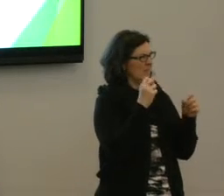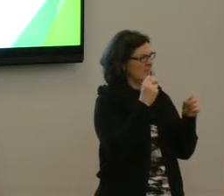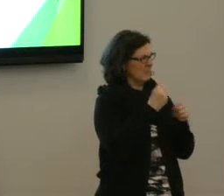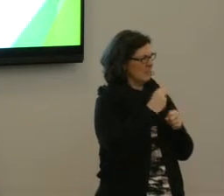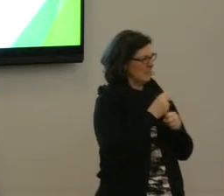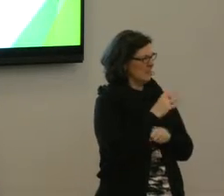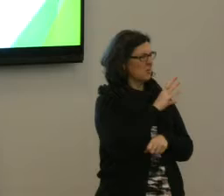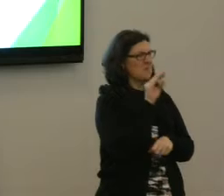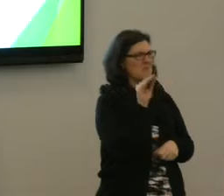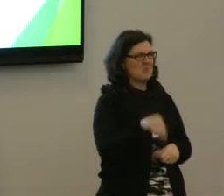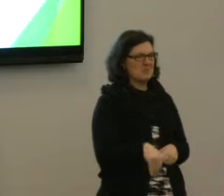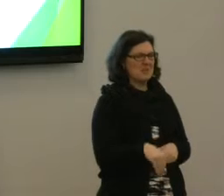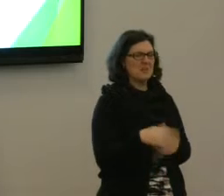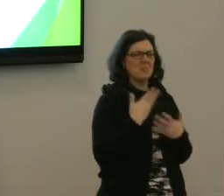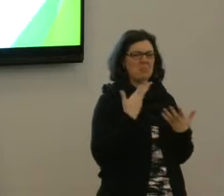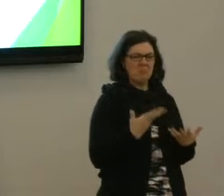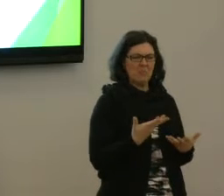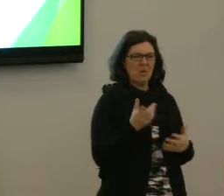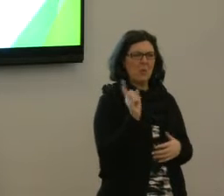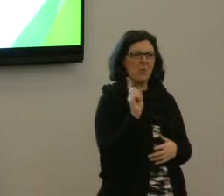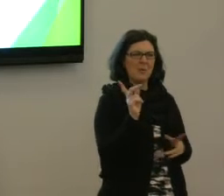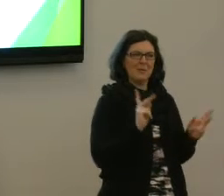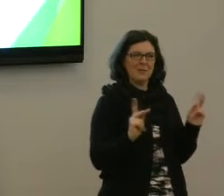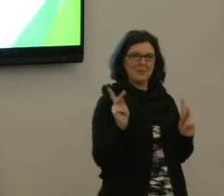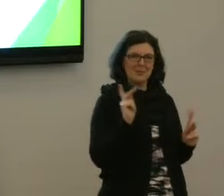statistical percentage, where are they?